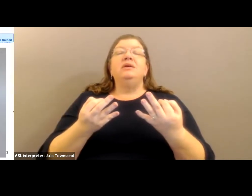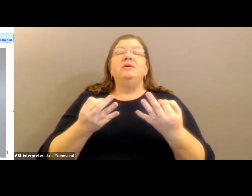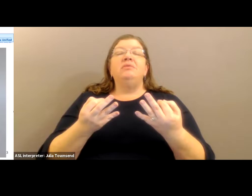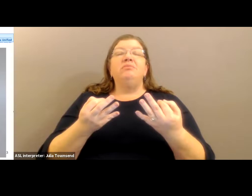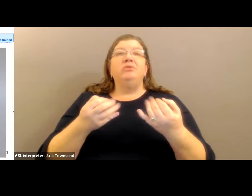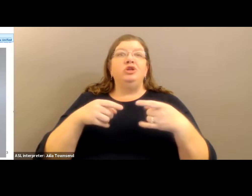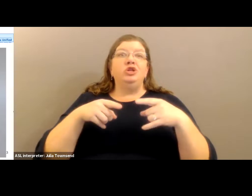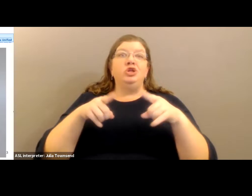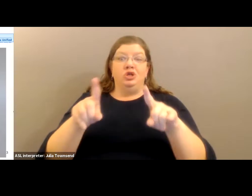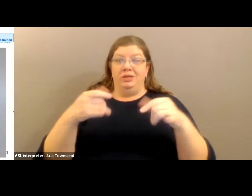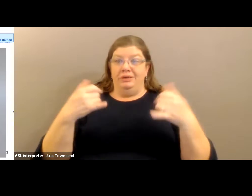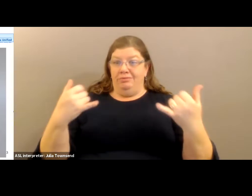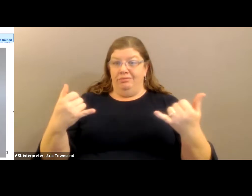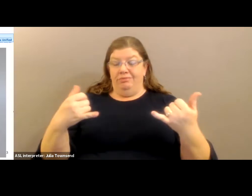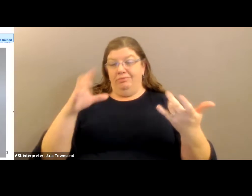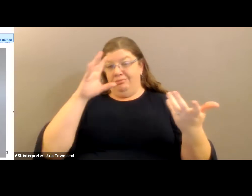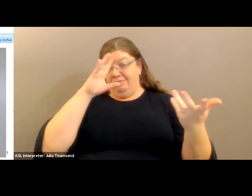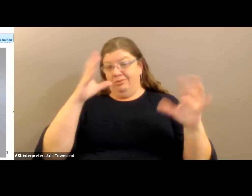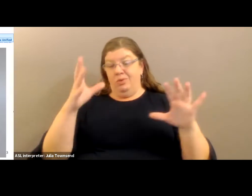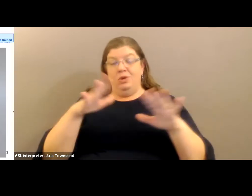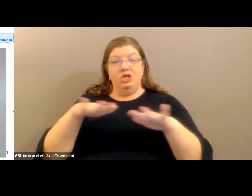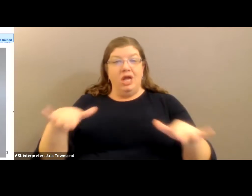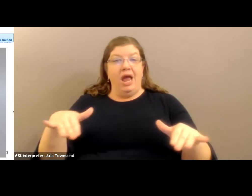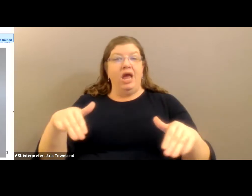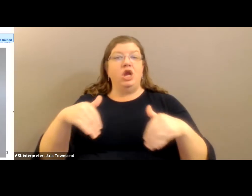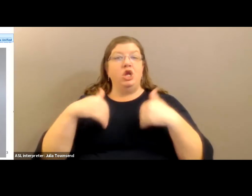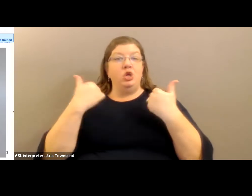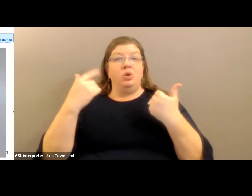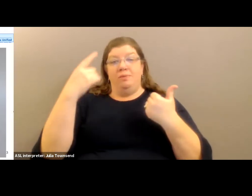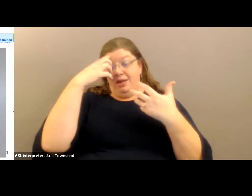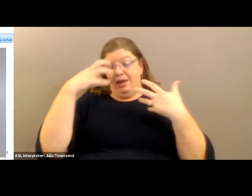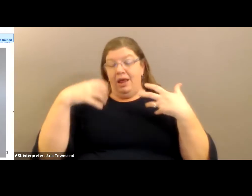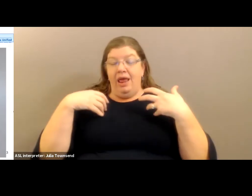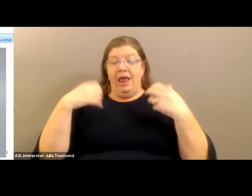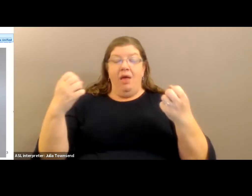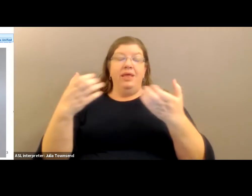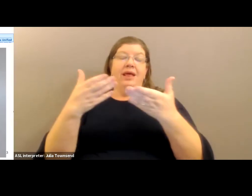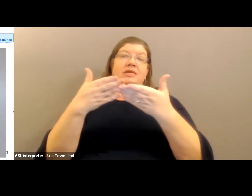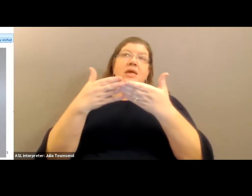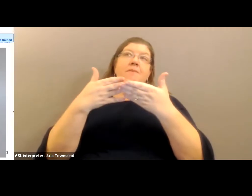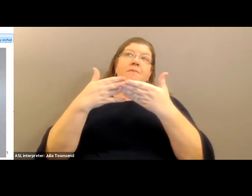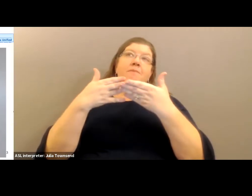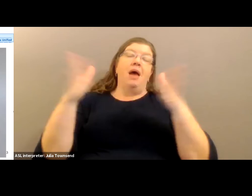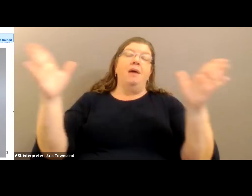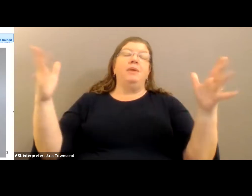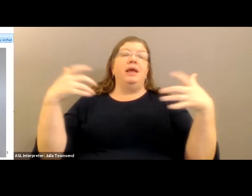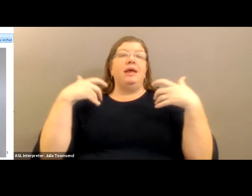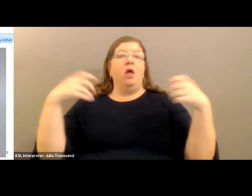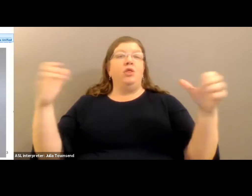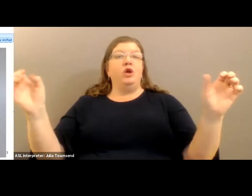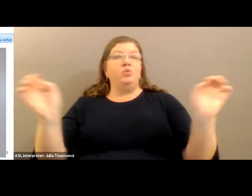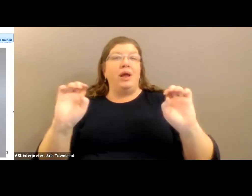during an era when child and youth mental health is a public health crisis.